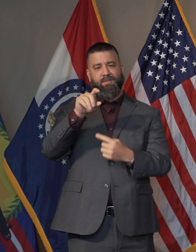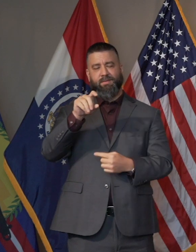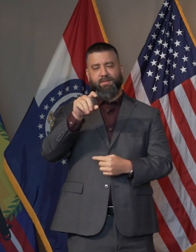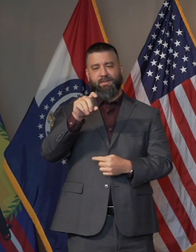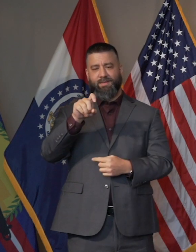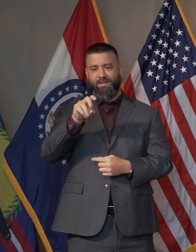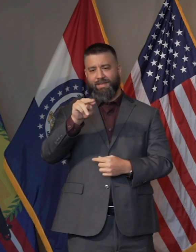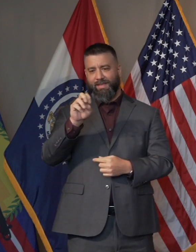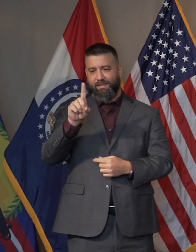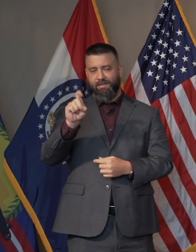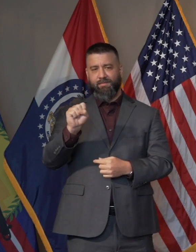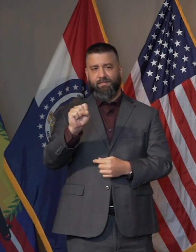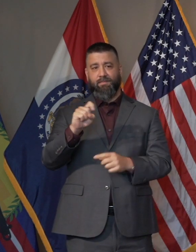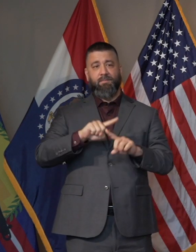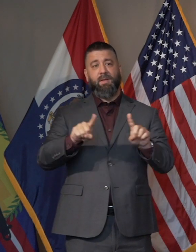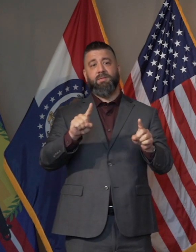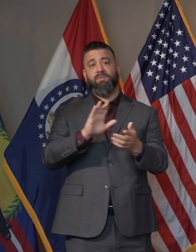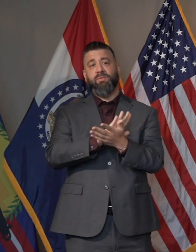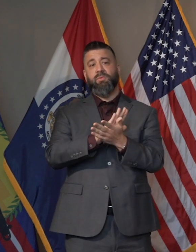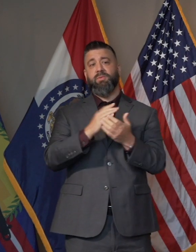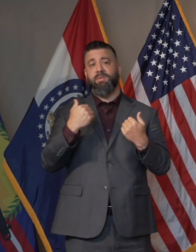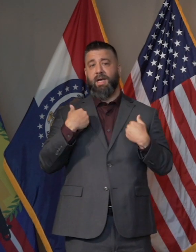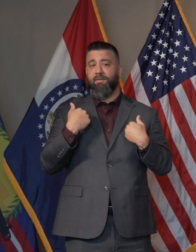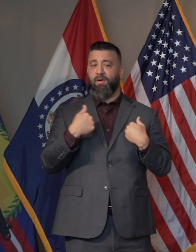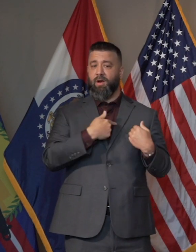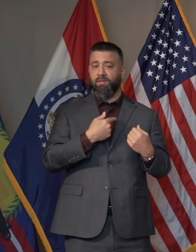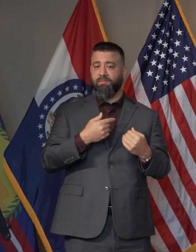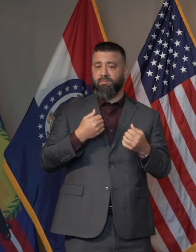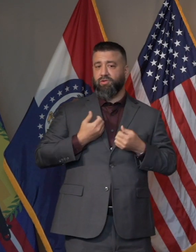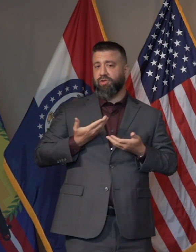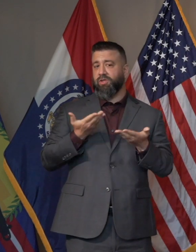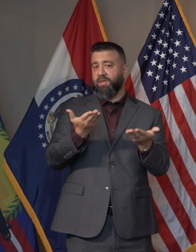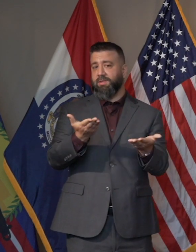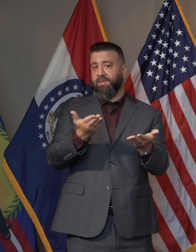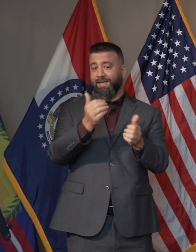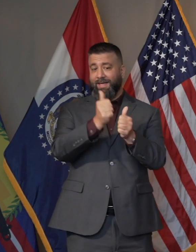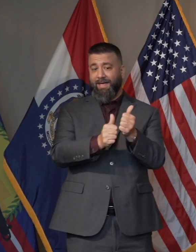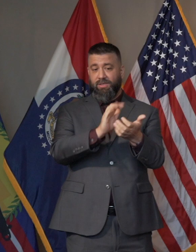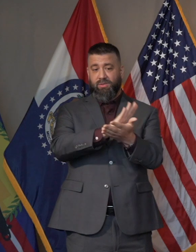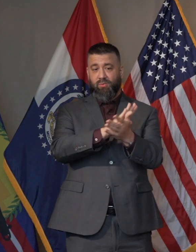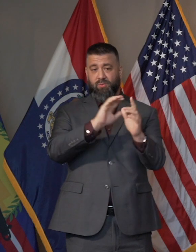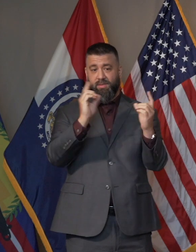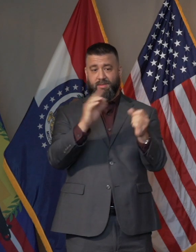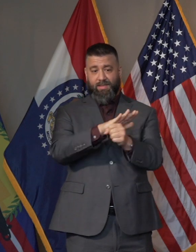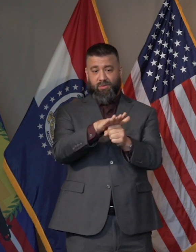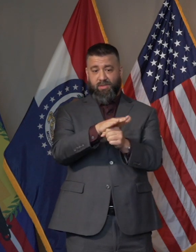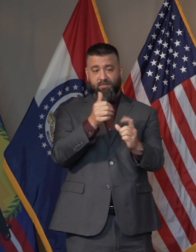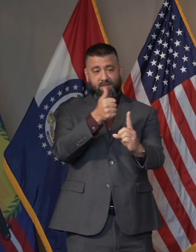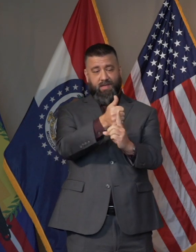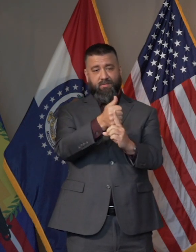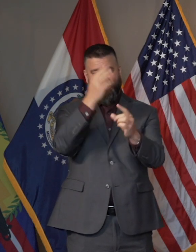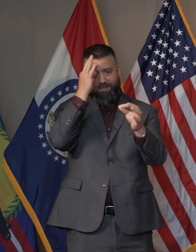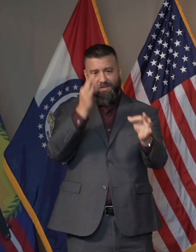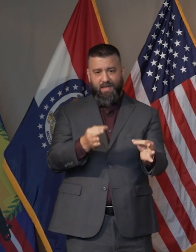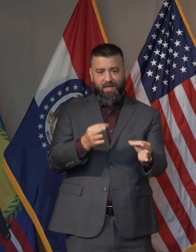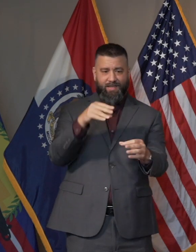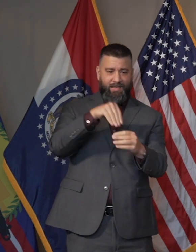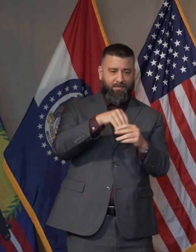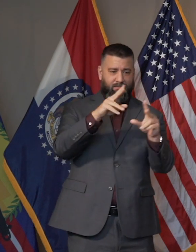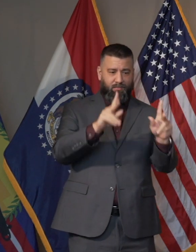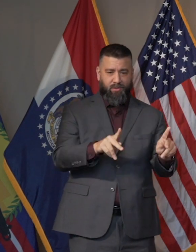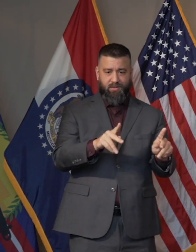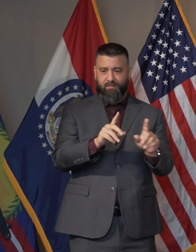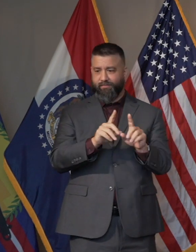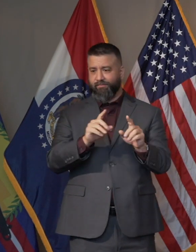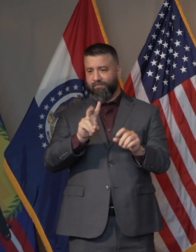But the schools have our guidance, and each school will making their own decision, living within the quarantine and isolation